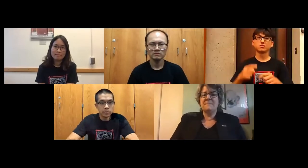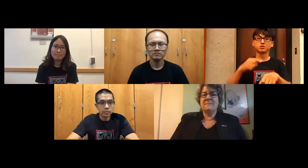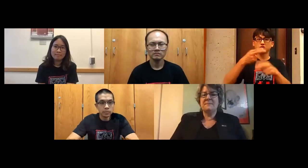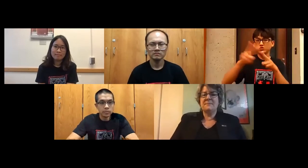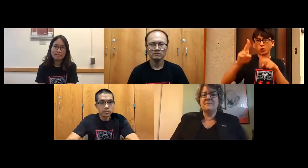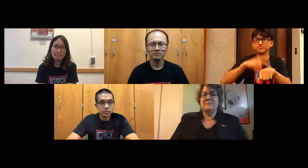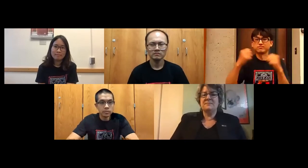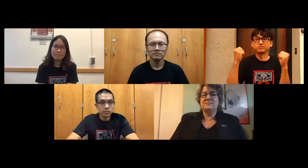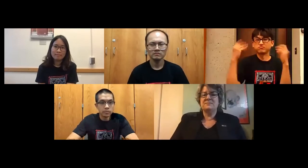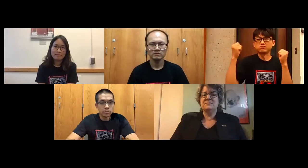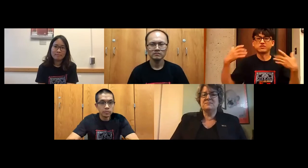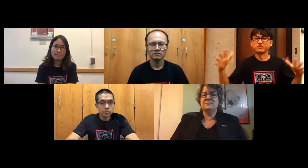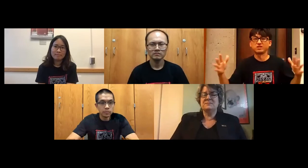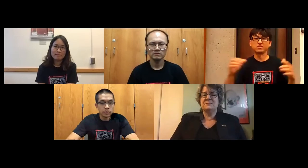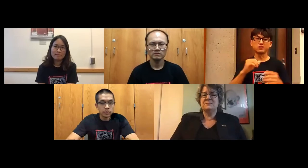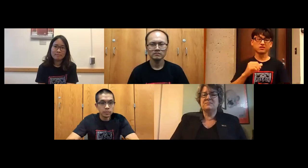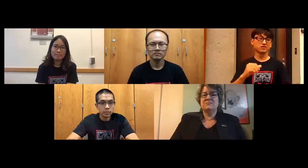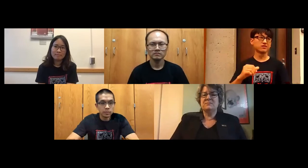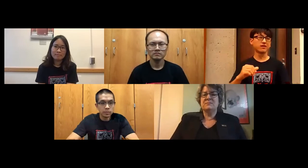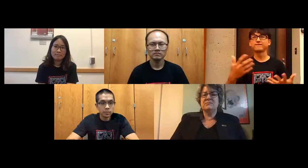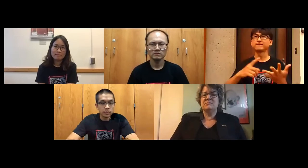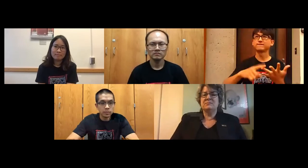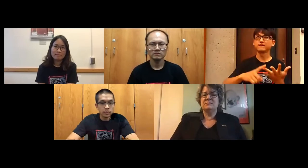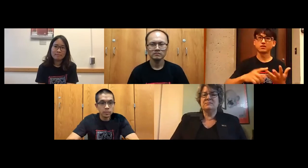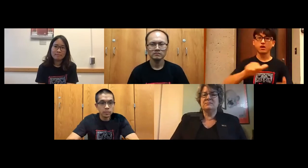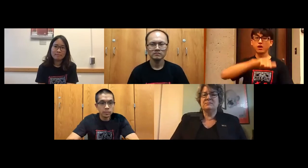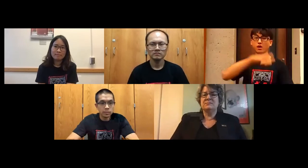I think that the natural Chinese Sign Language is important,